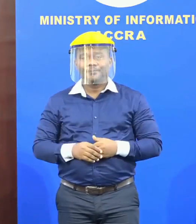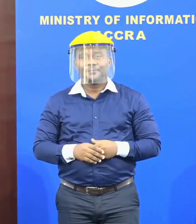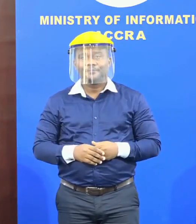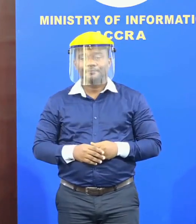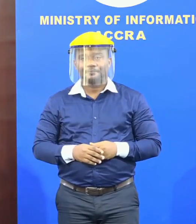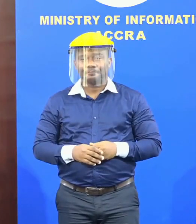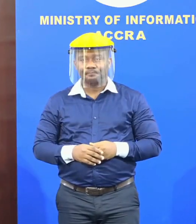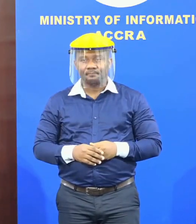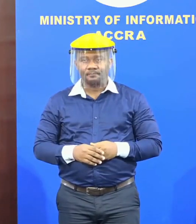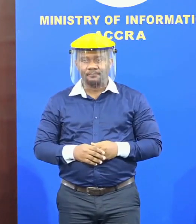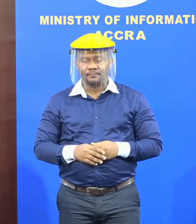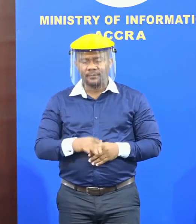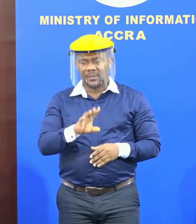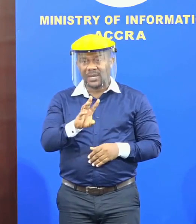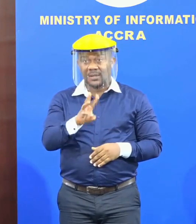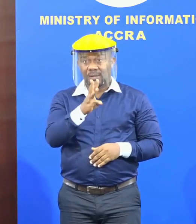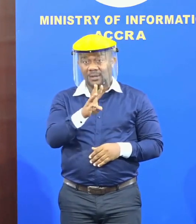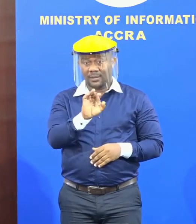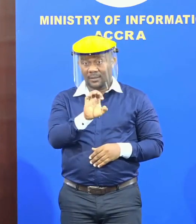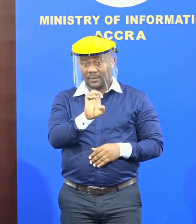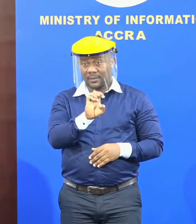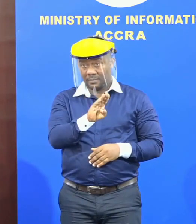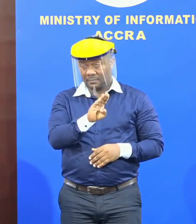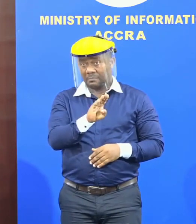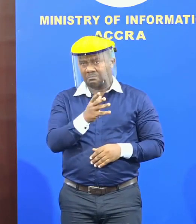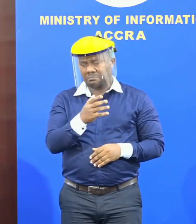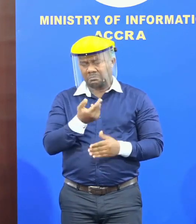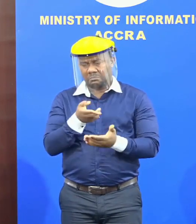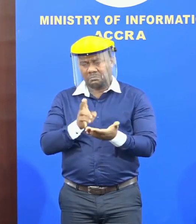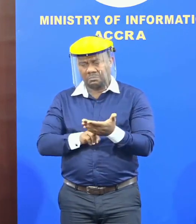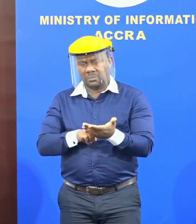So as at the 6th of February, we have recorded about